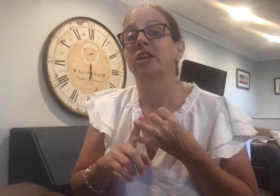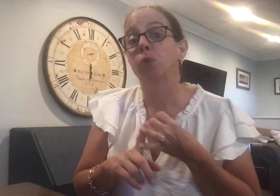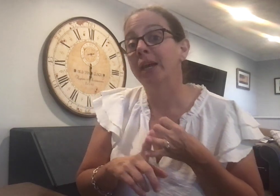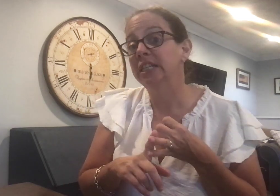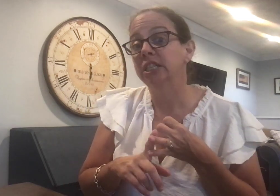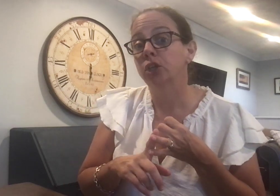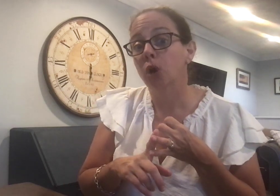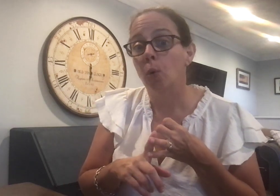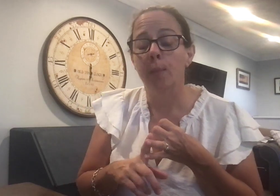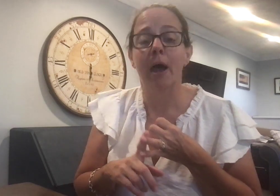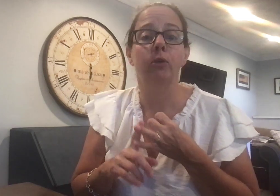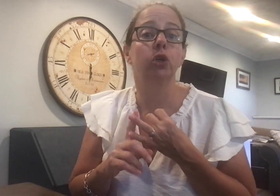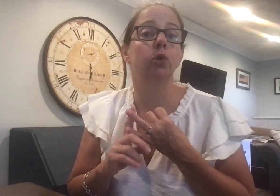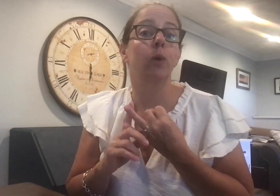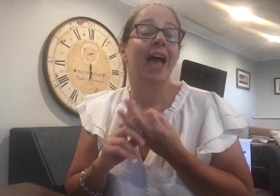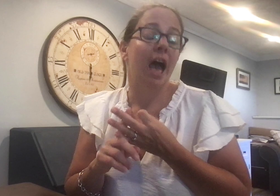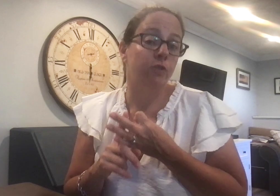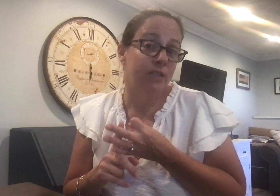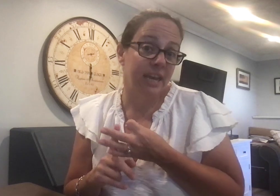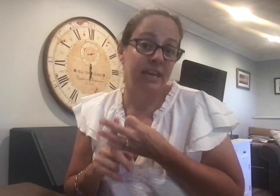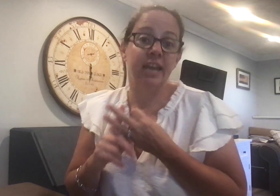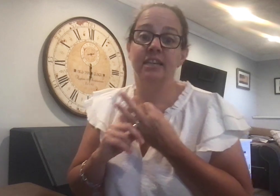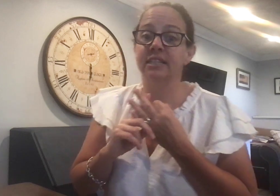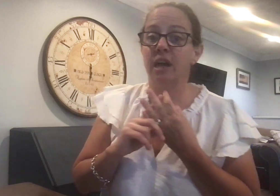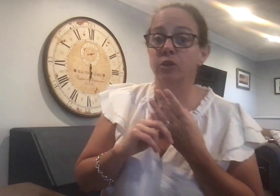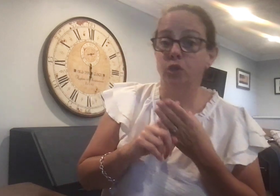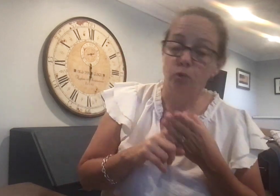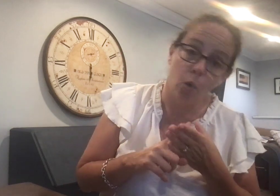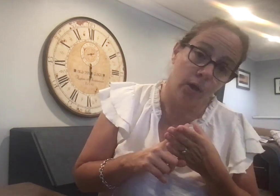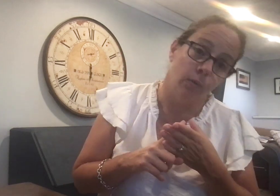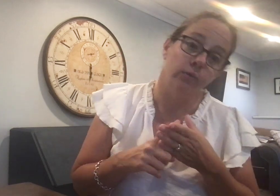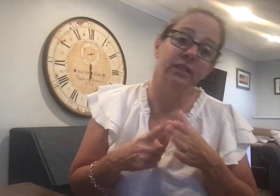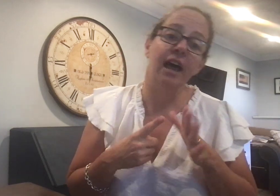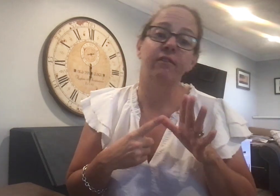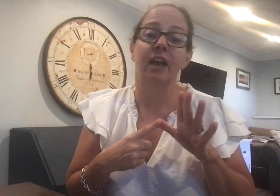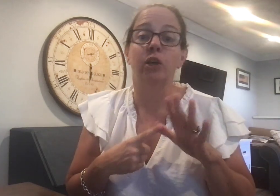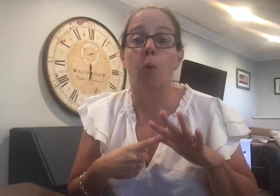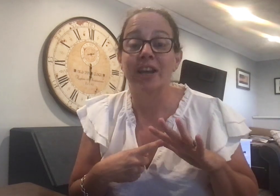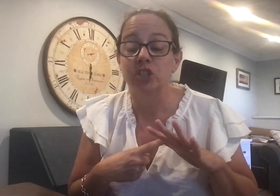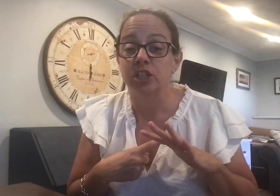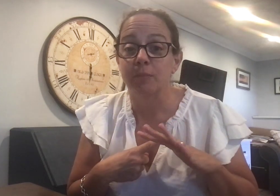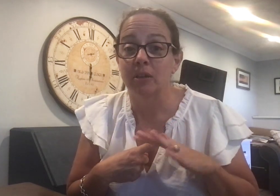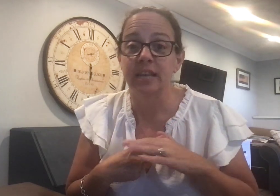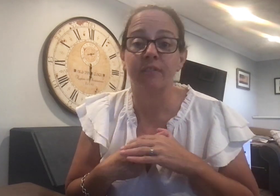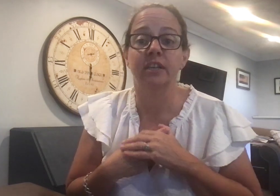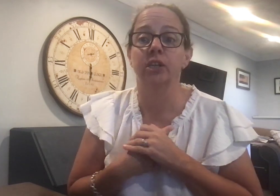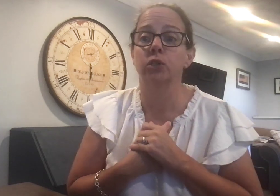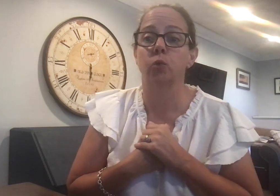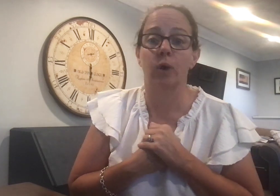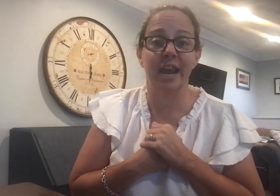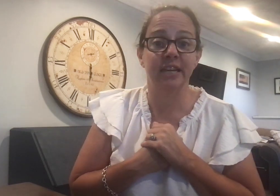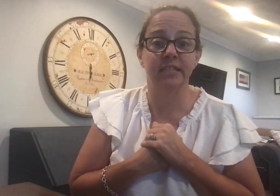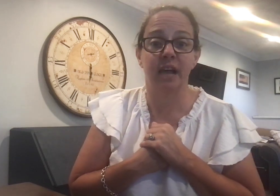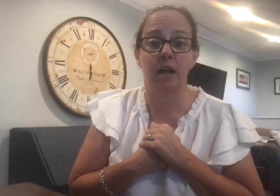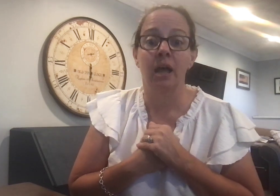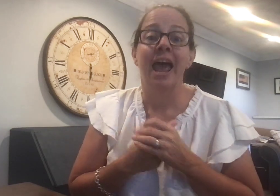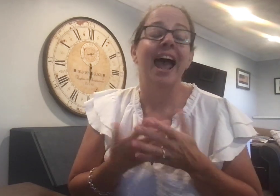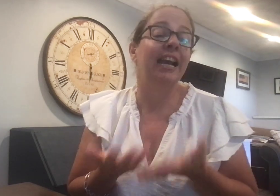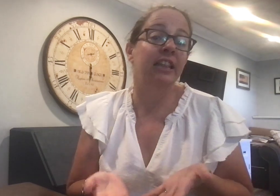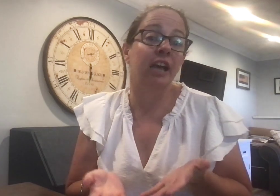I need to know about you, have you taken ASL, do you know anyone who's deaf, any questions about deafness or ASL, anything I